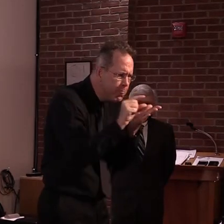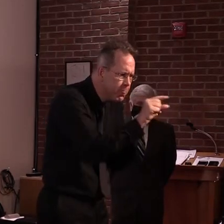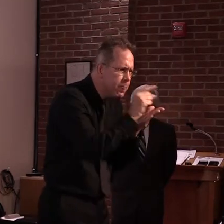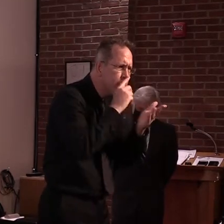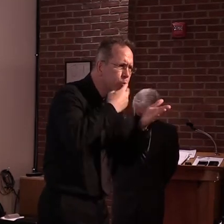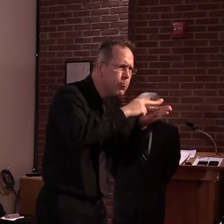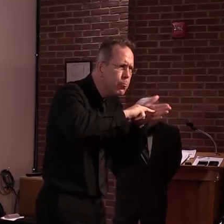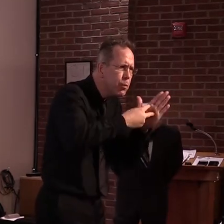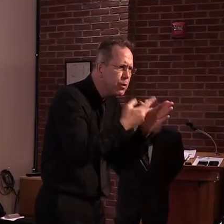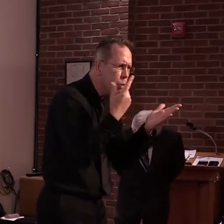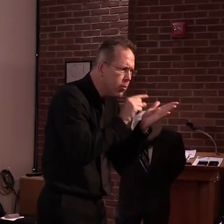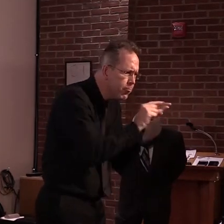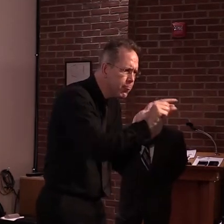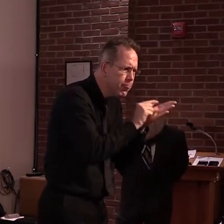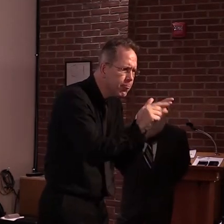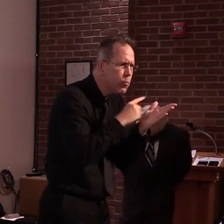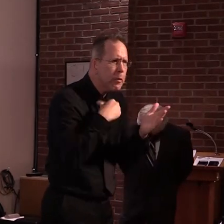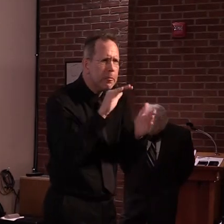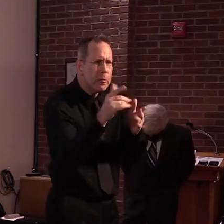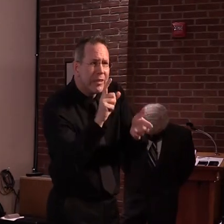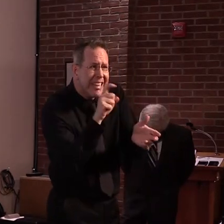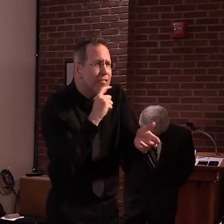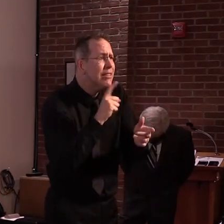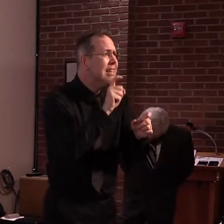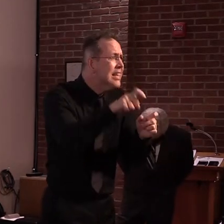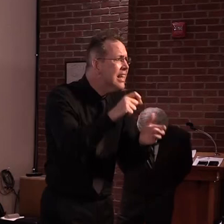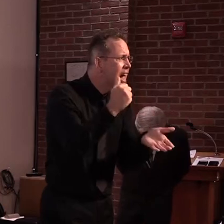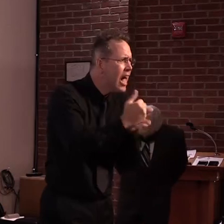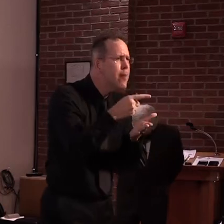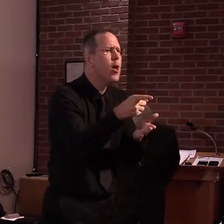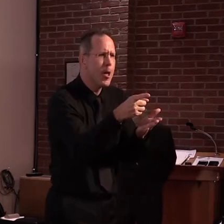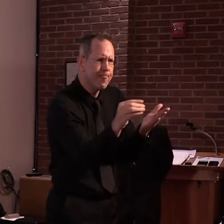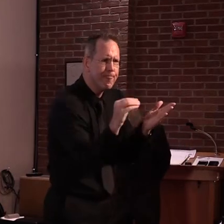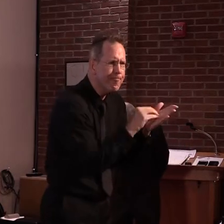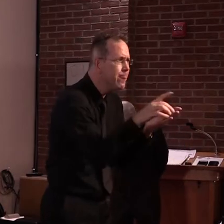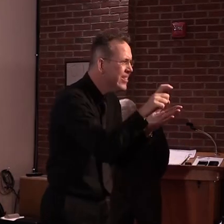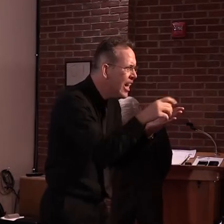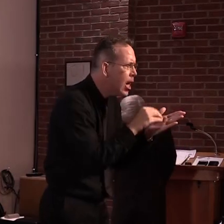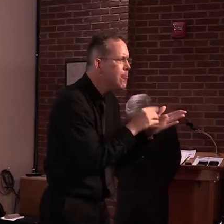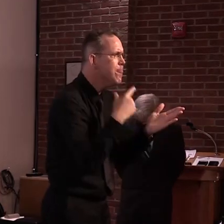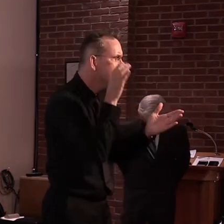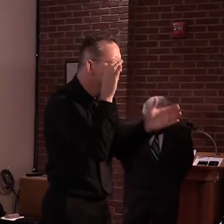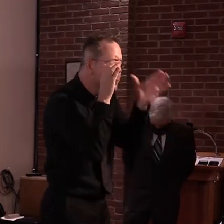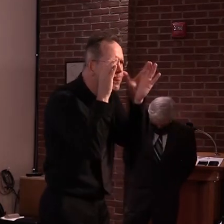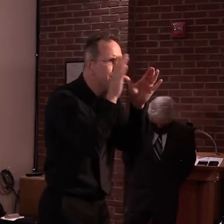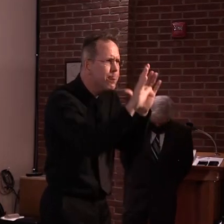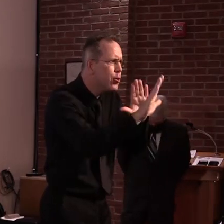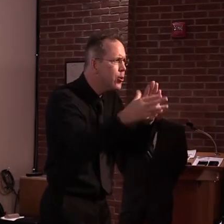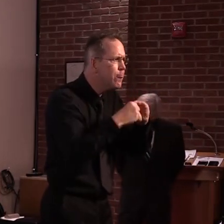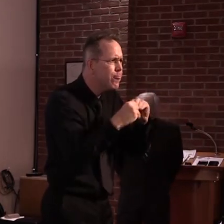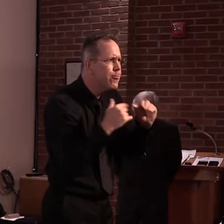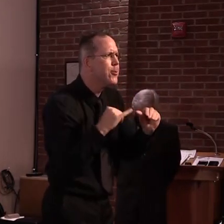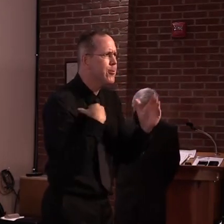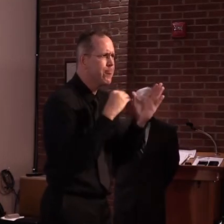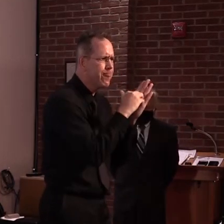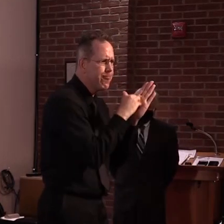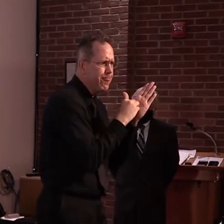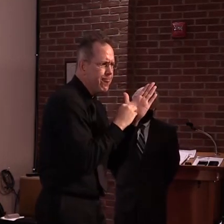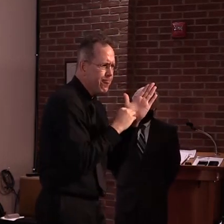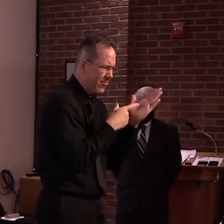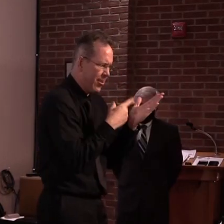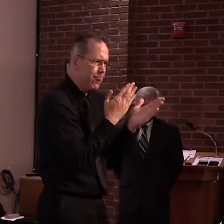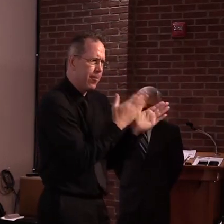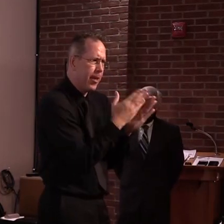associations, legislators, all directed their inquiries from their constituencies and municipalities. All roads led to